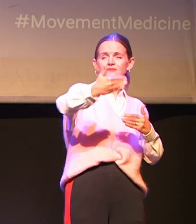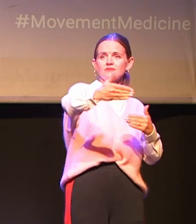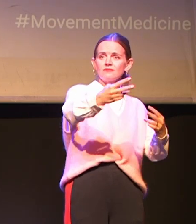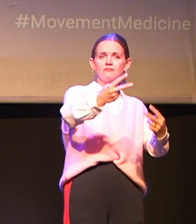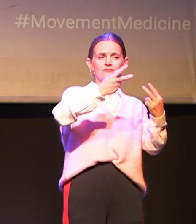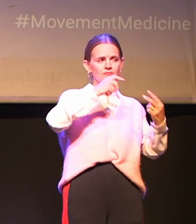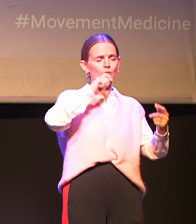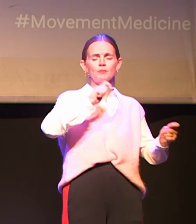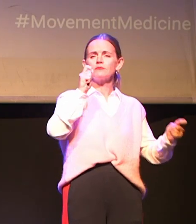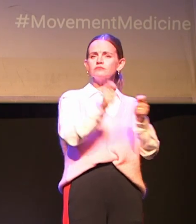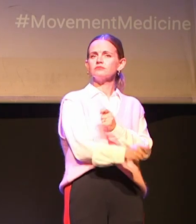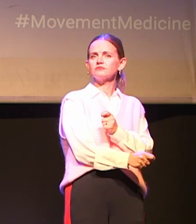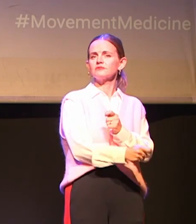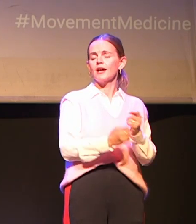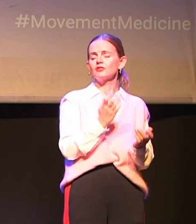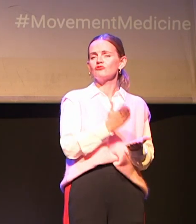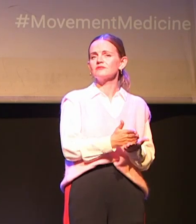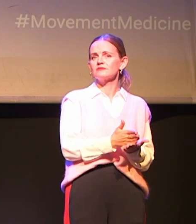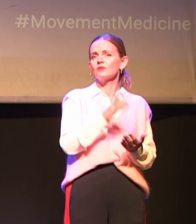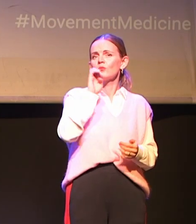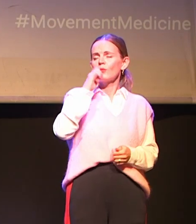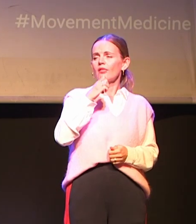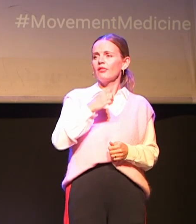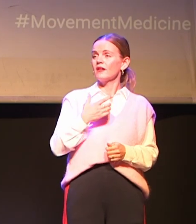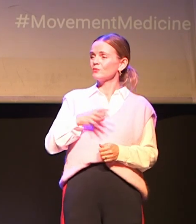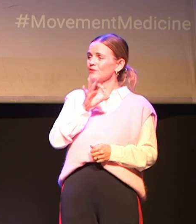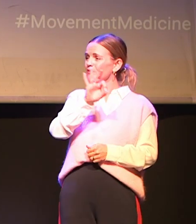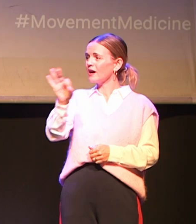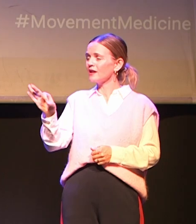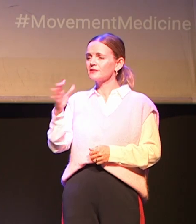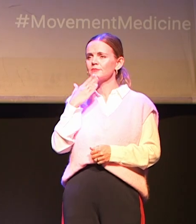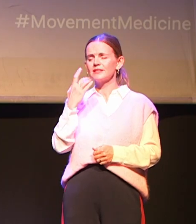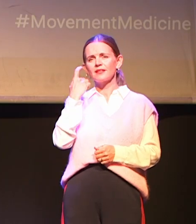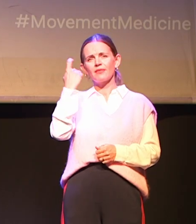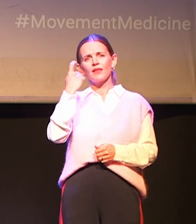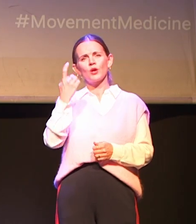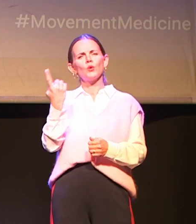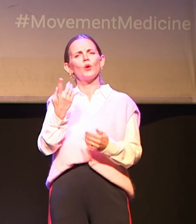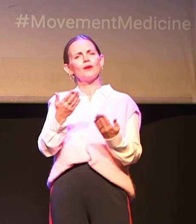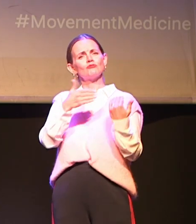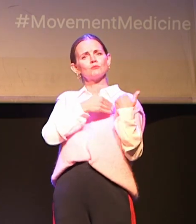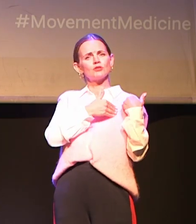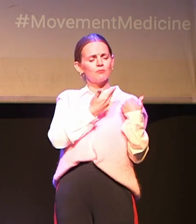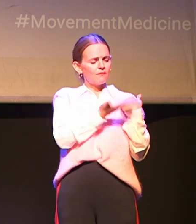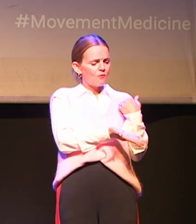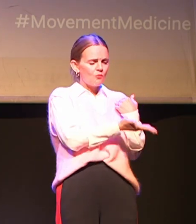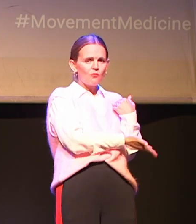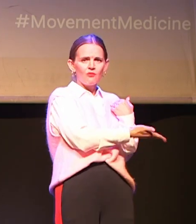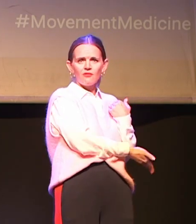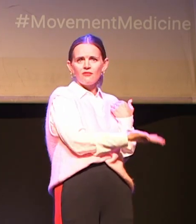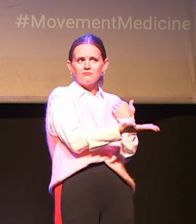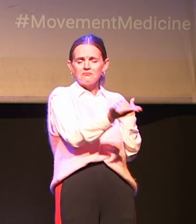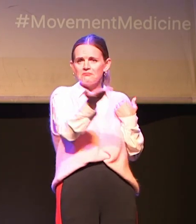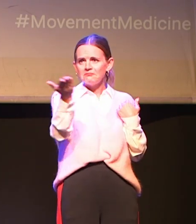I just ask us to be in the place of thinking always, who are we accountable to? That's kind of the thing